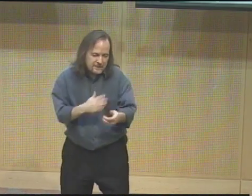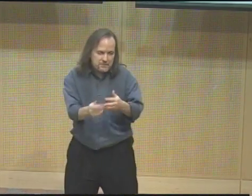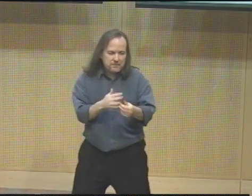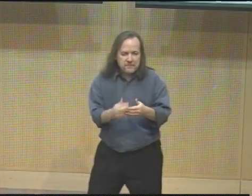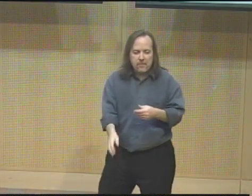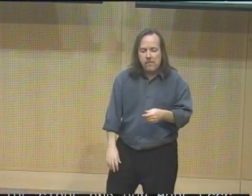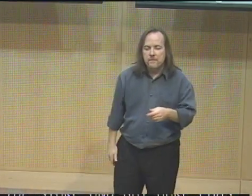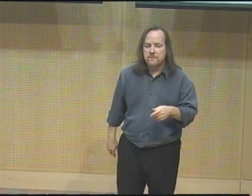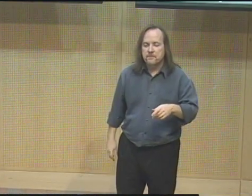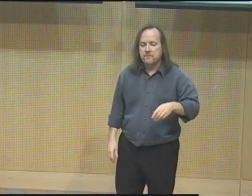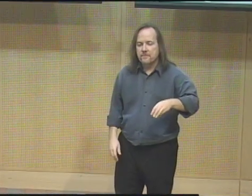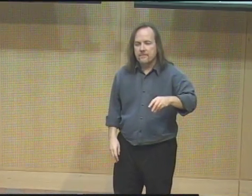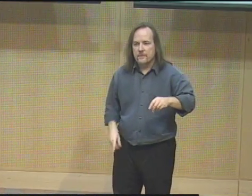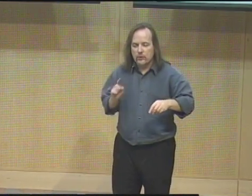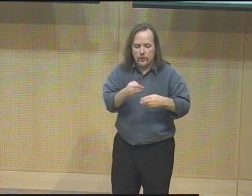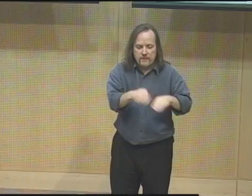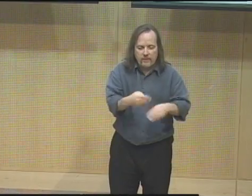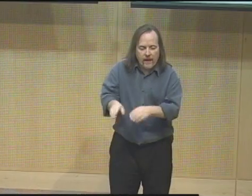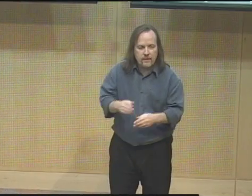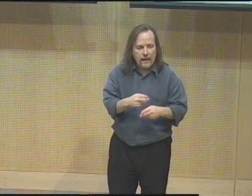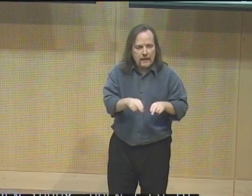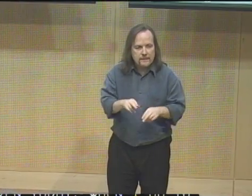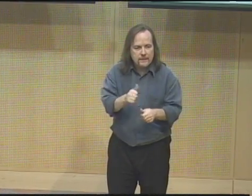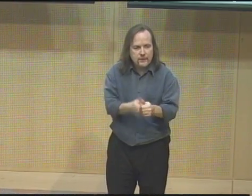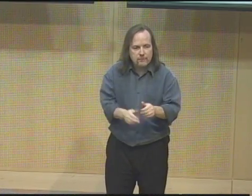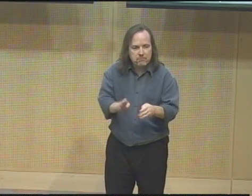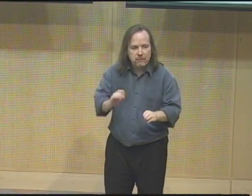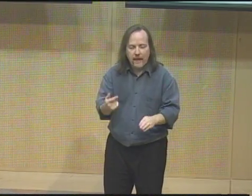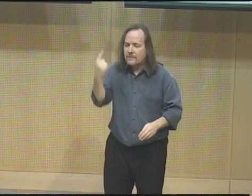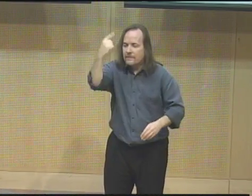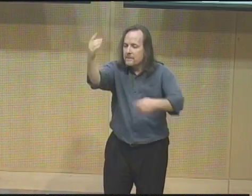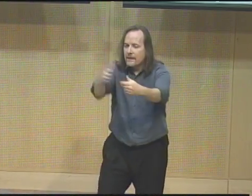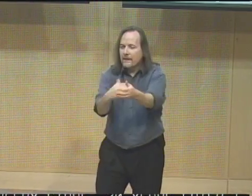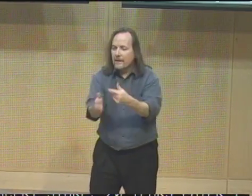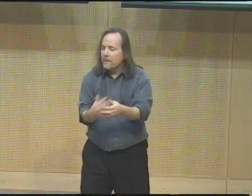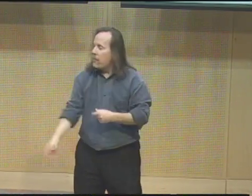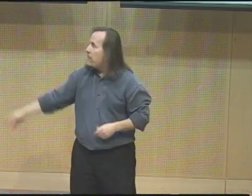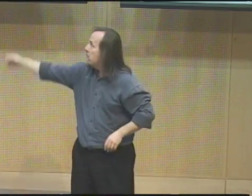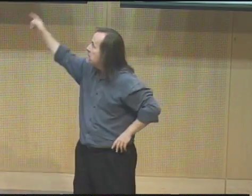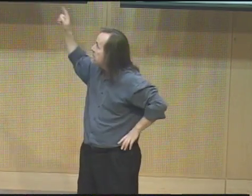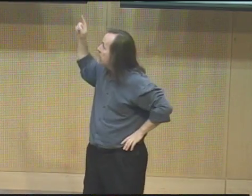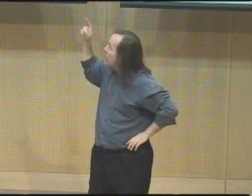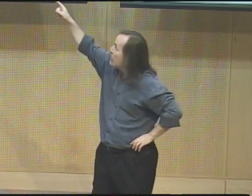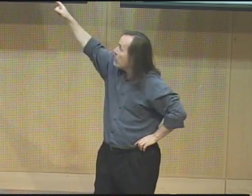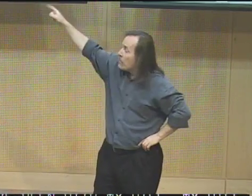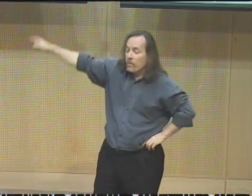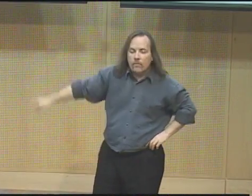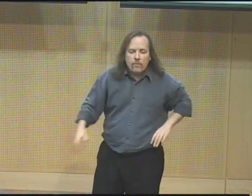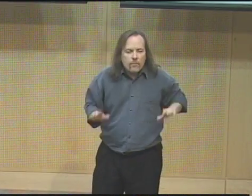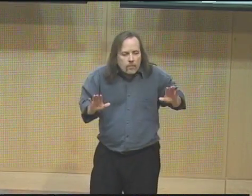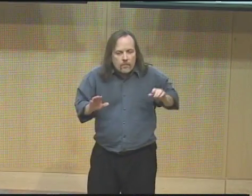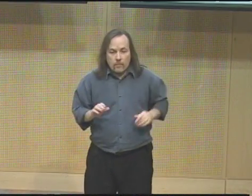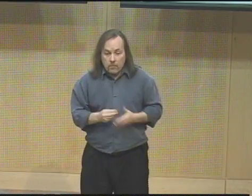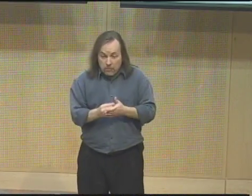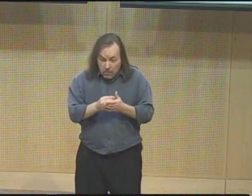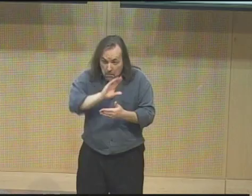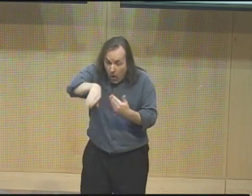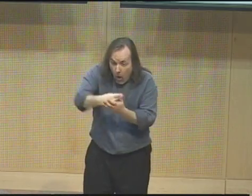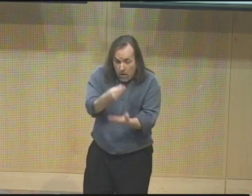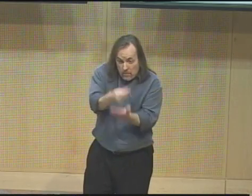of your body. So I should divide the eggs, half in one bag, half in another. But back to the